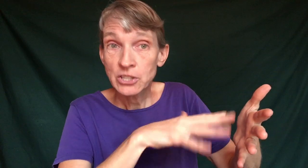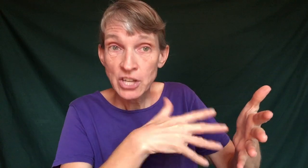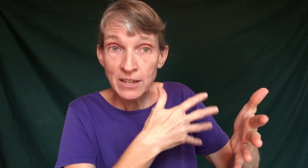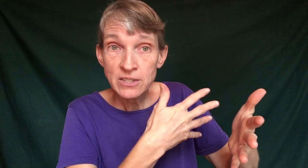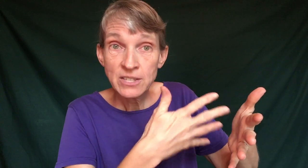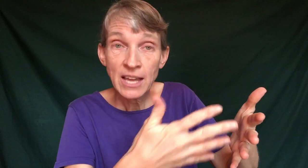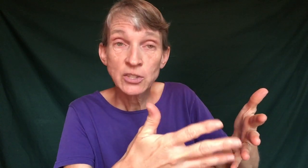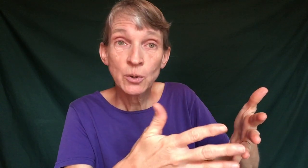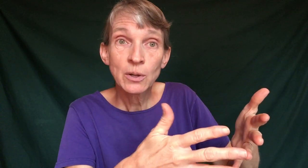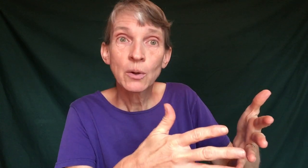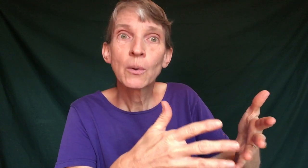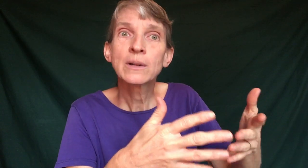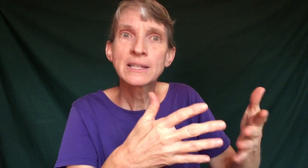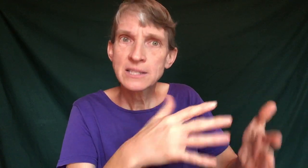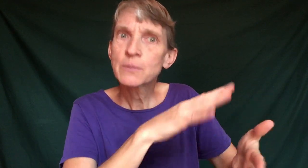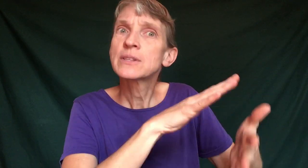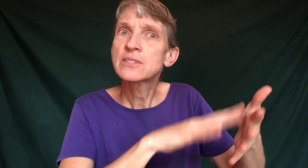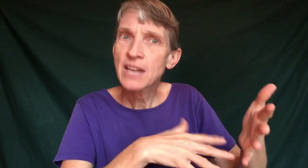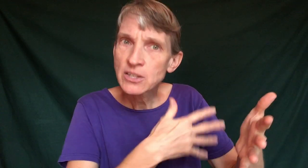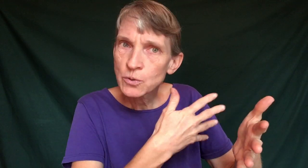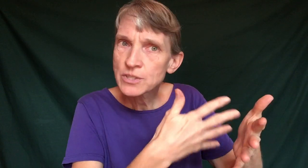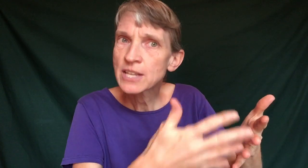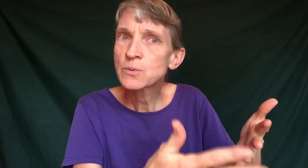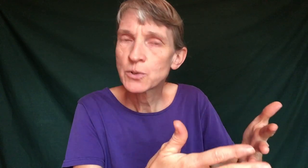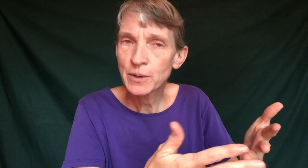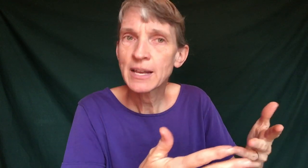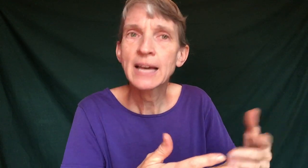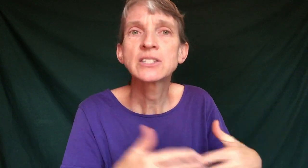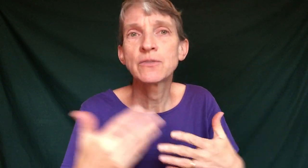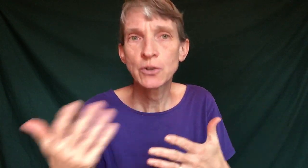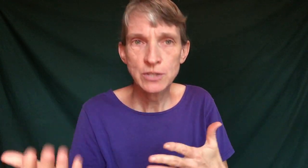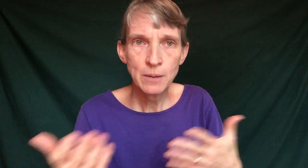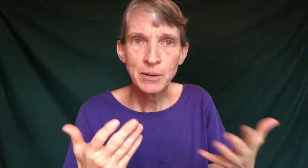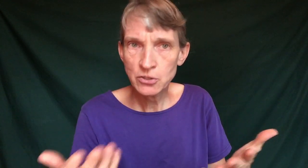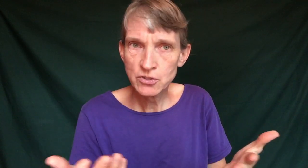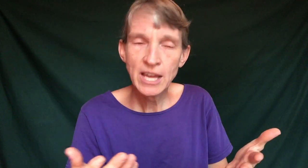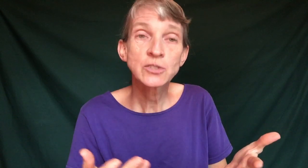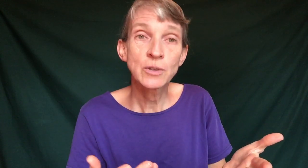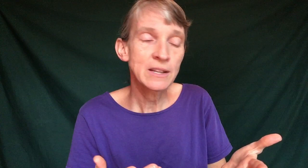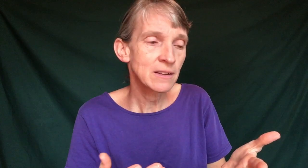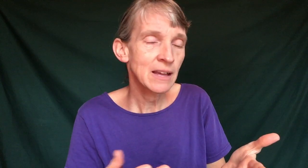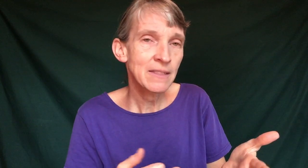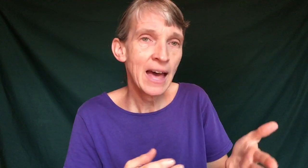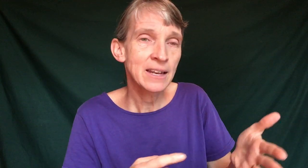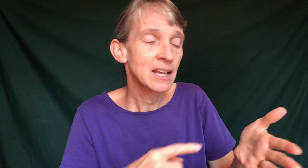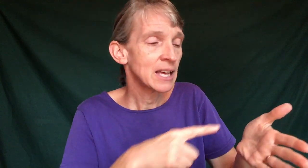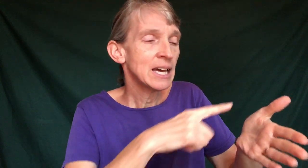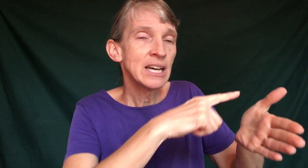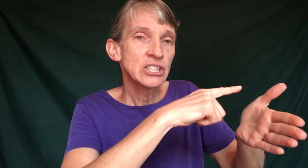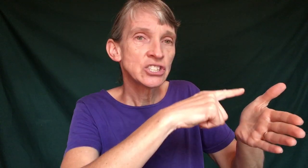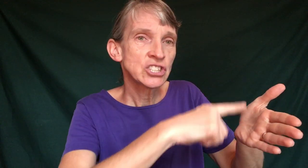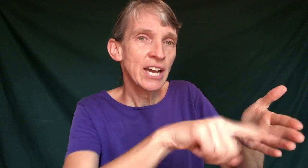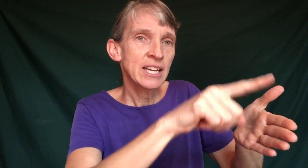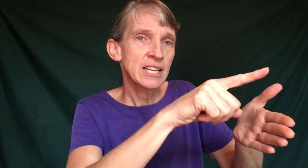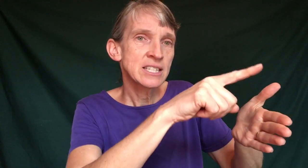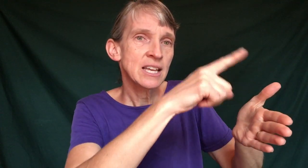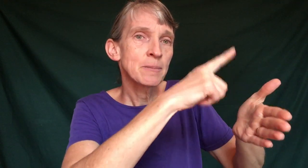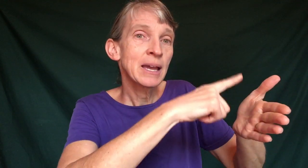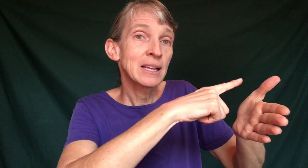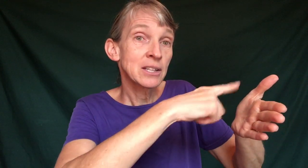check the schedule, or let's see what the schedule says we're doing next. If you're using a picture schedule, anything like that. Check is like making a little